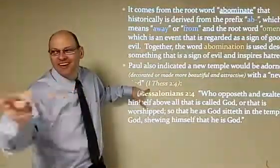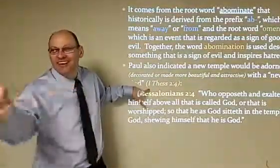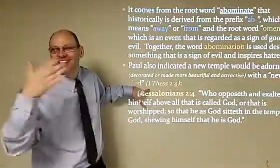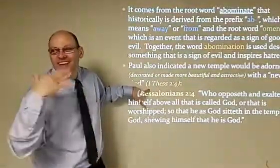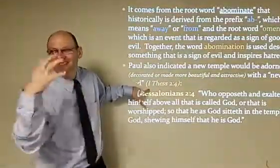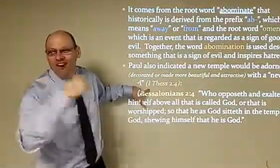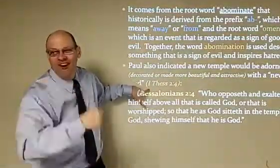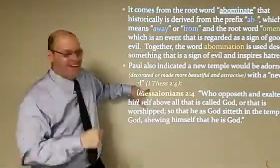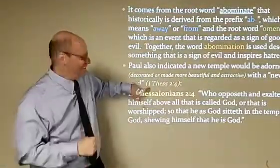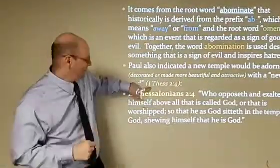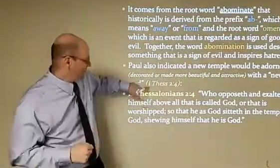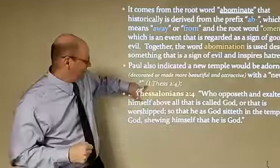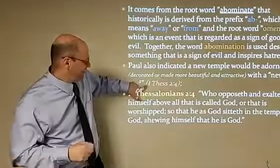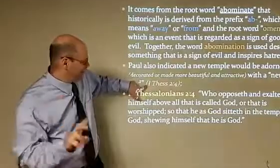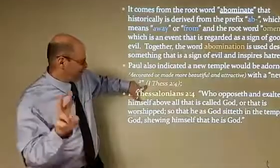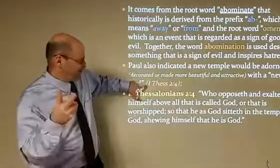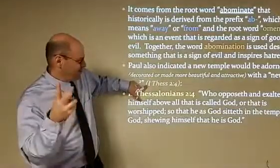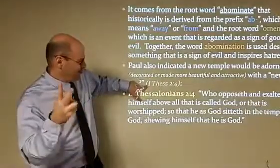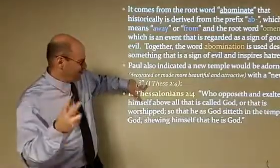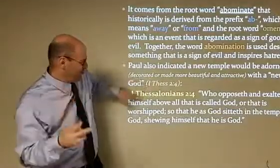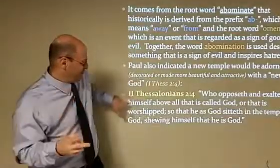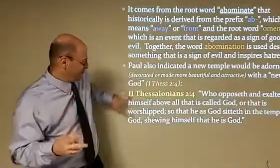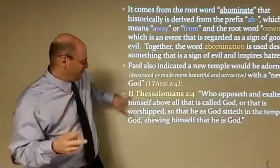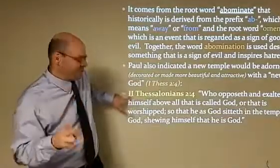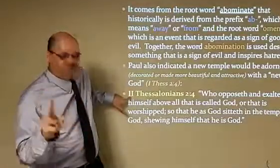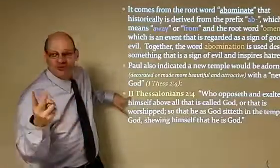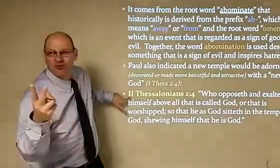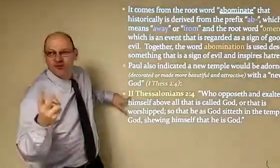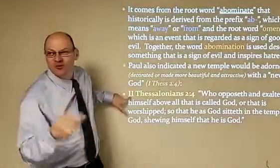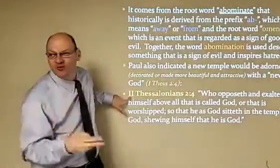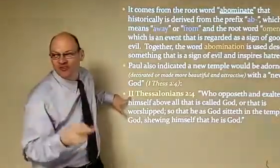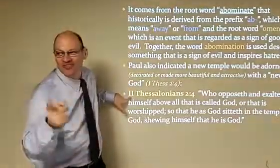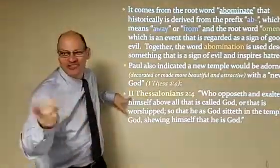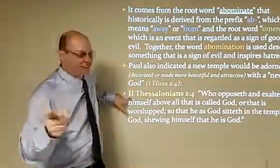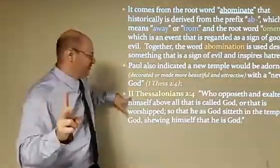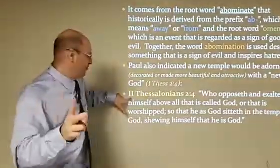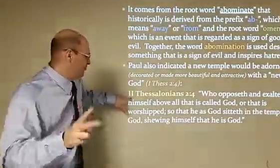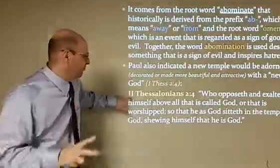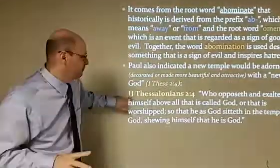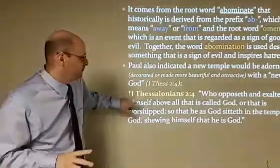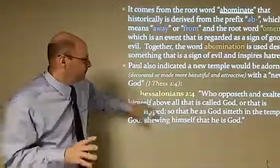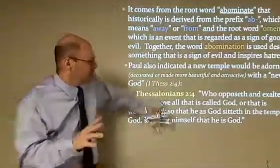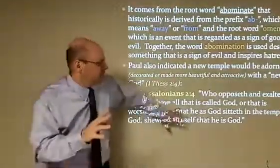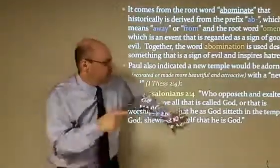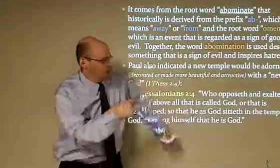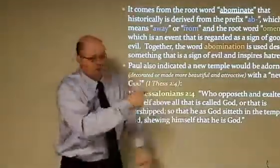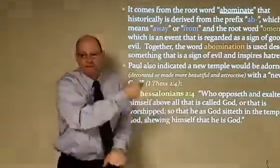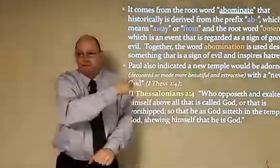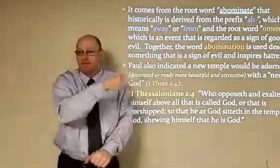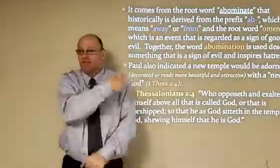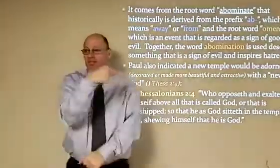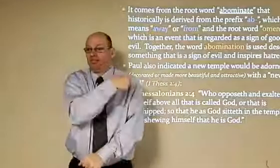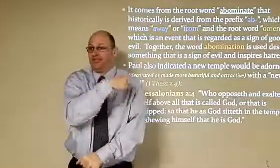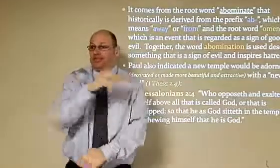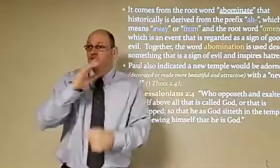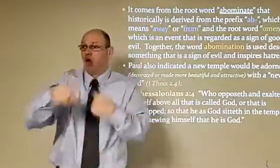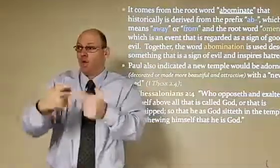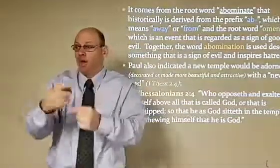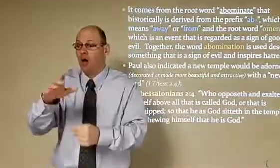There was an error in my typing. Sorry. It is 2 Thessalonians is the correct chapter and verse.